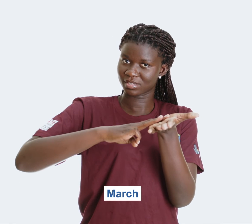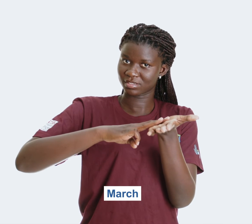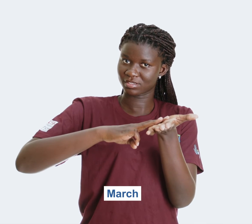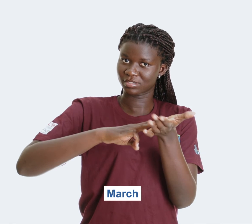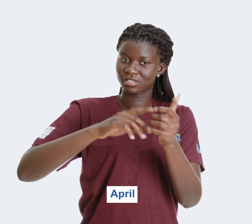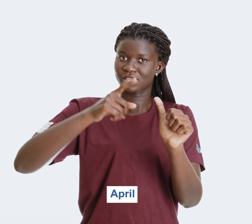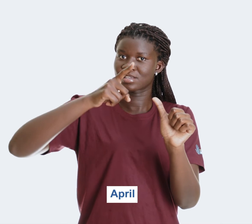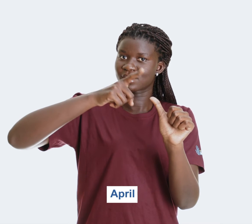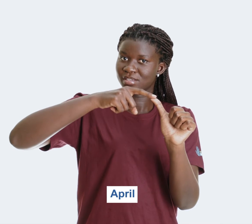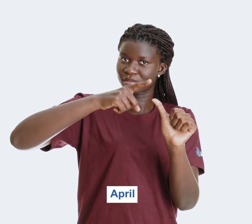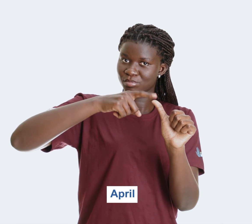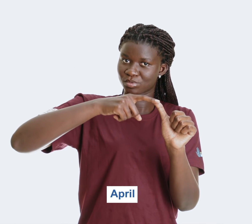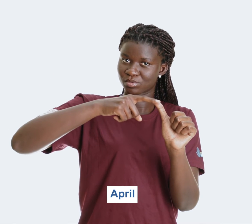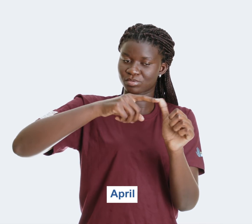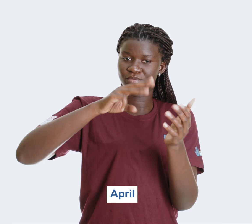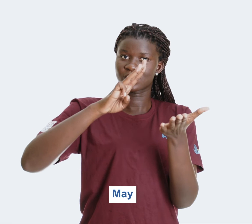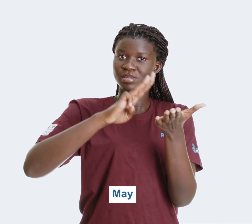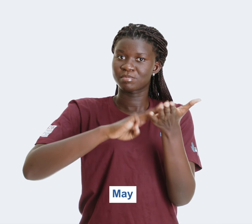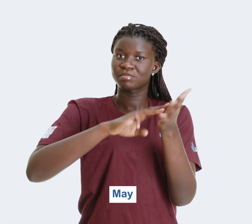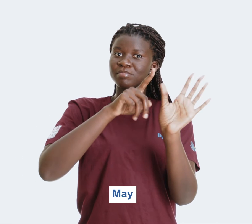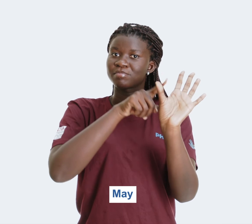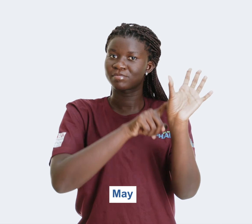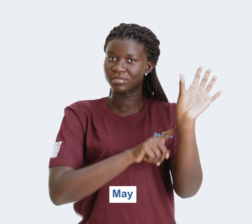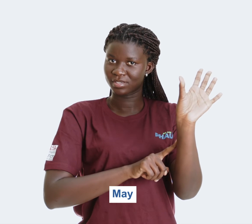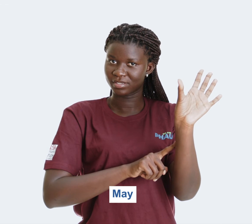March, April, May,